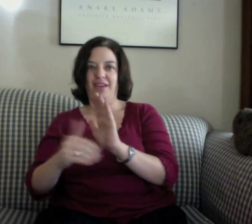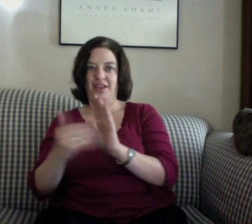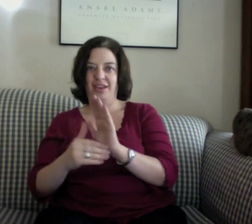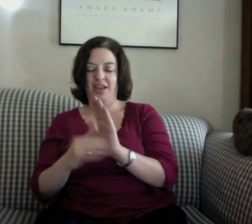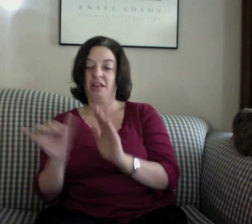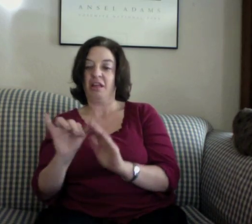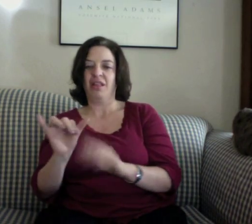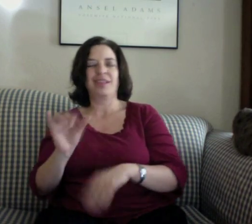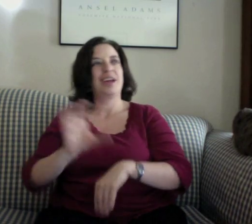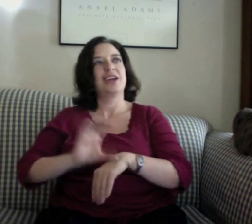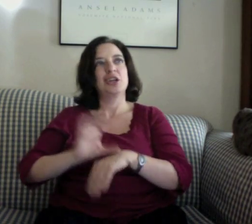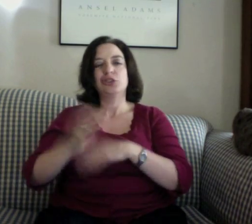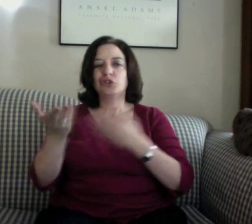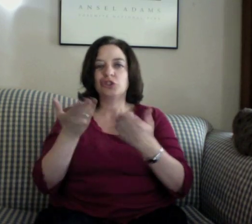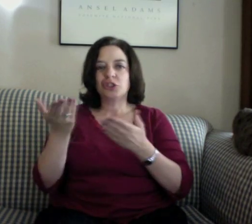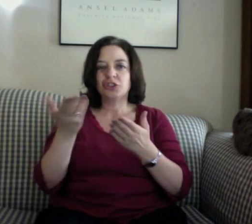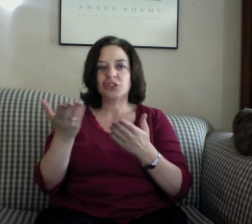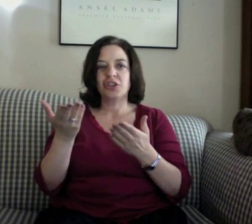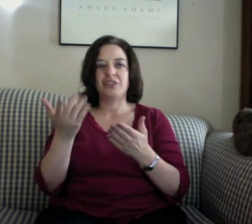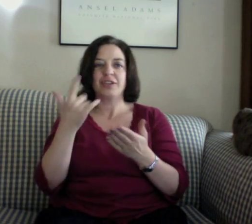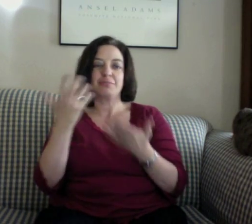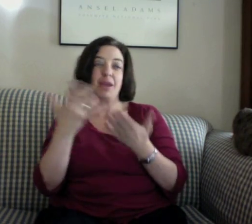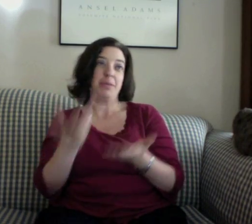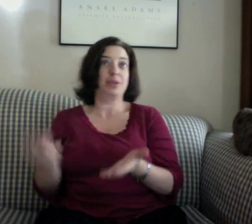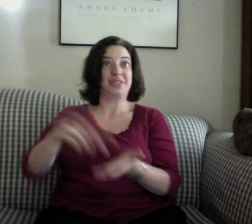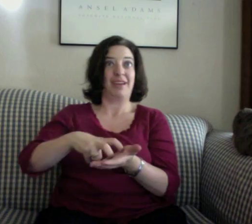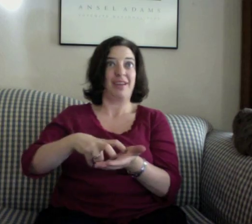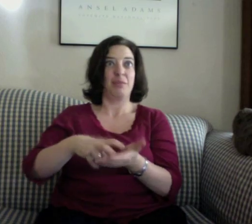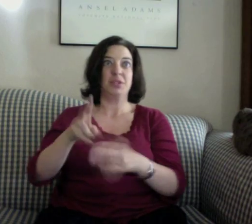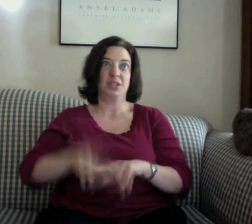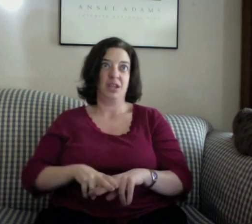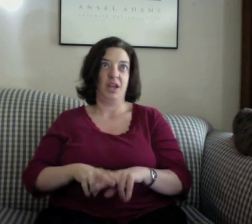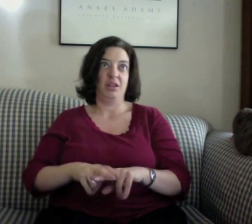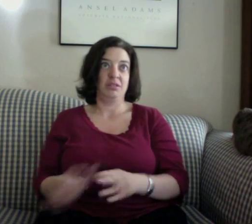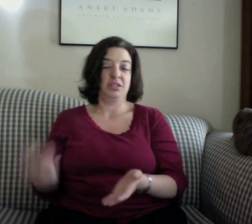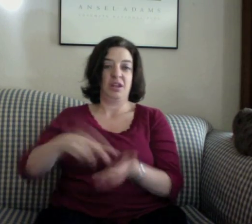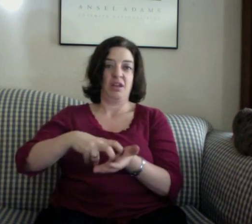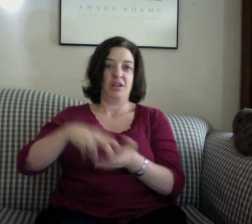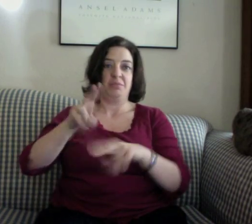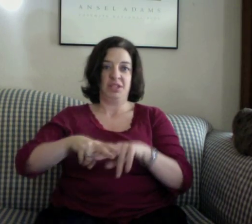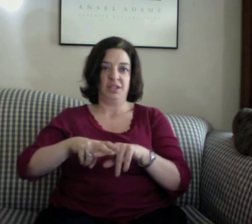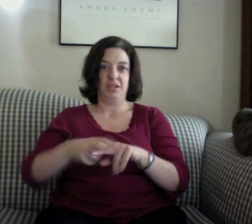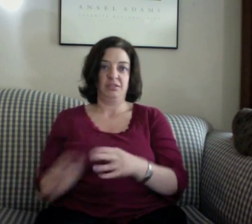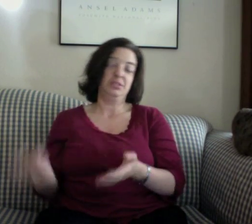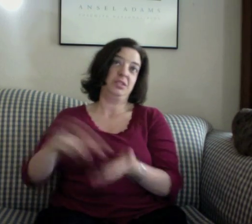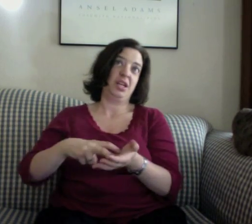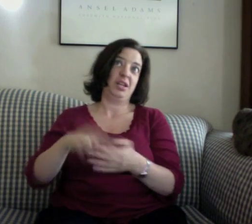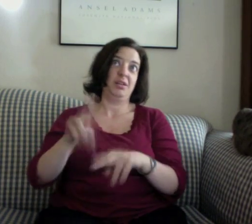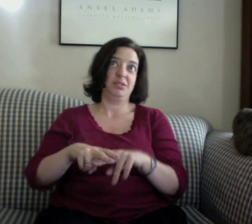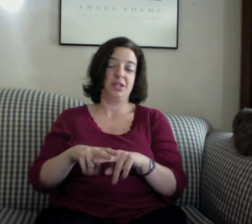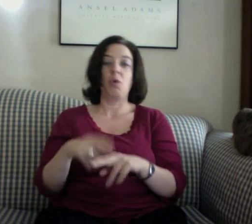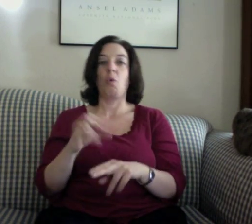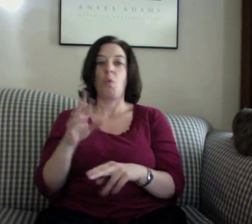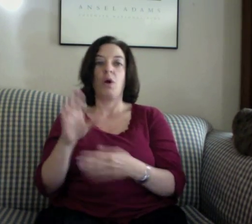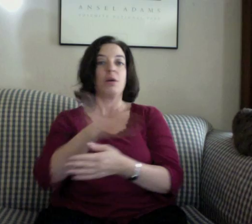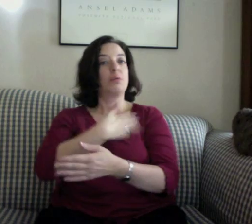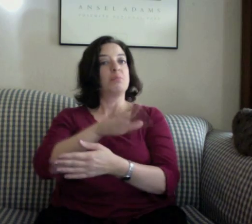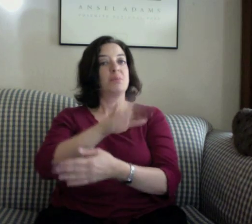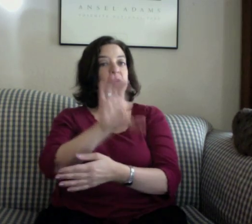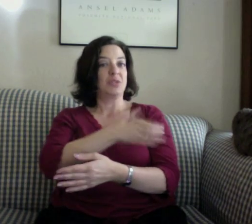you have to sign it again and again because it starts and stops. Like at a church service, like you stand up and then you sit down, and then you stand up and you church down and you sit down, and you do that again